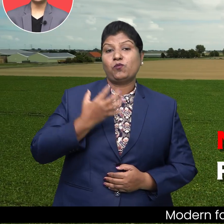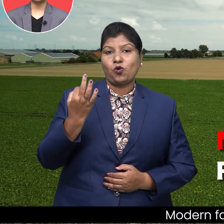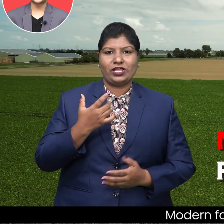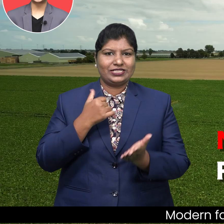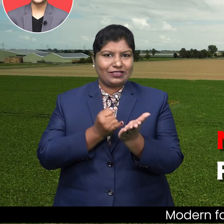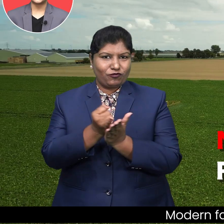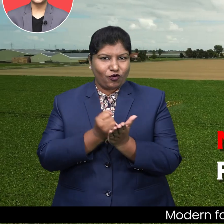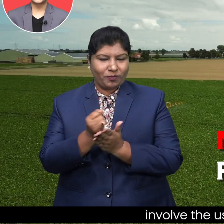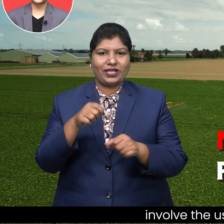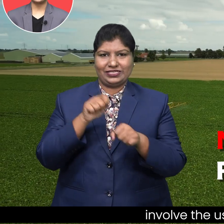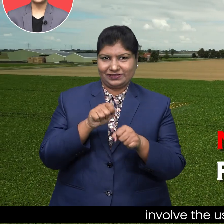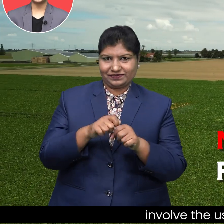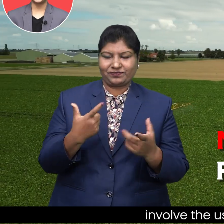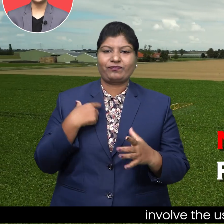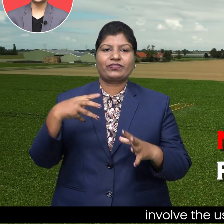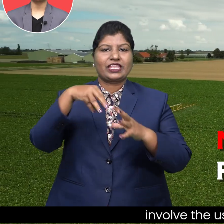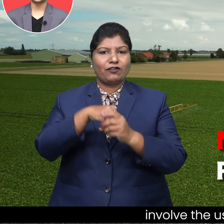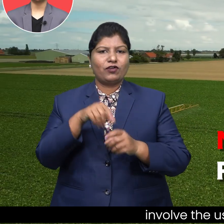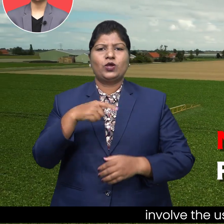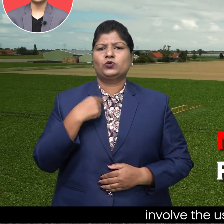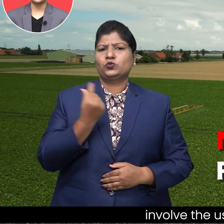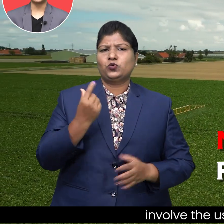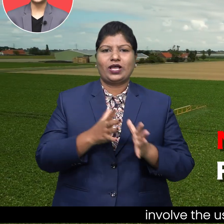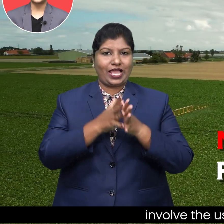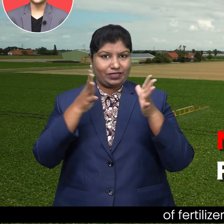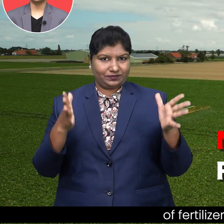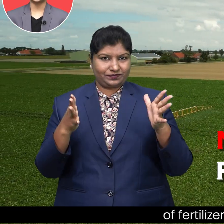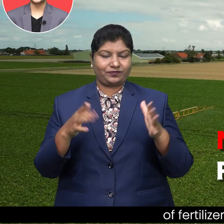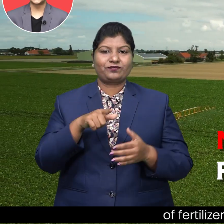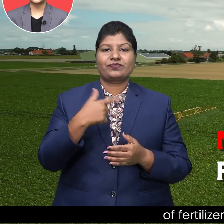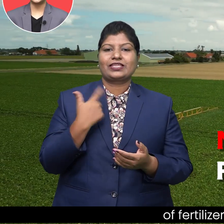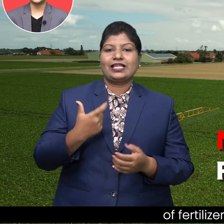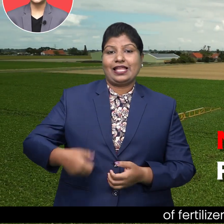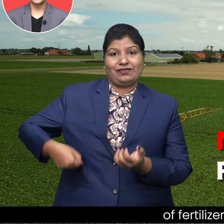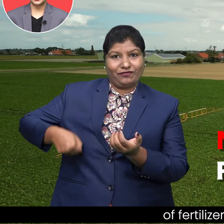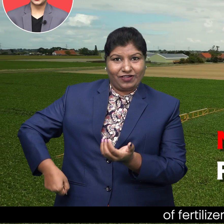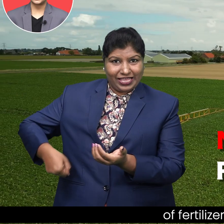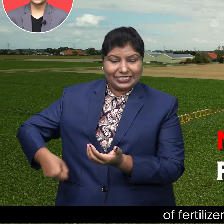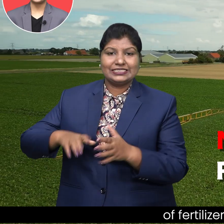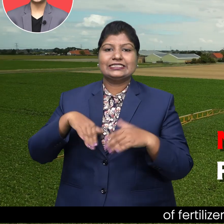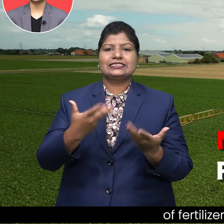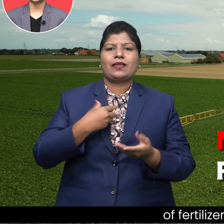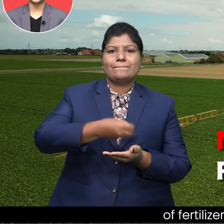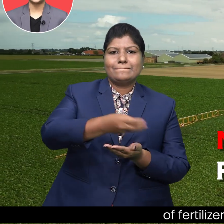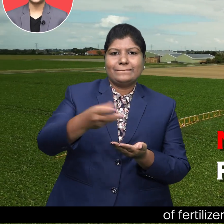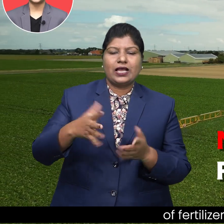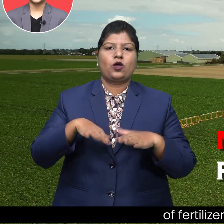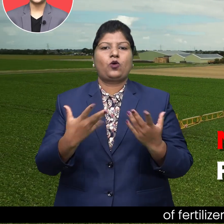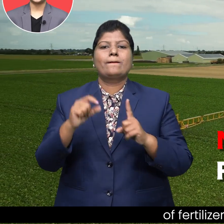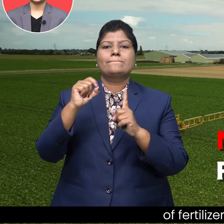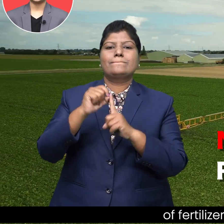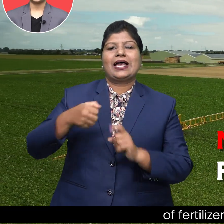Modern farming practices involve the use of large amounts of fertilizers and